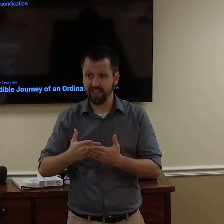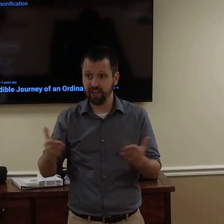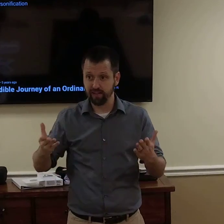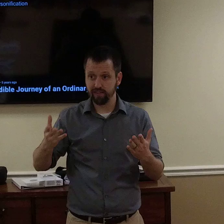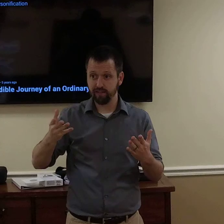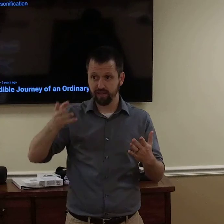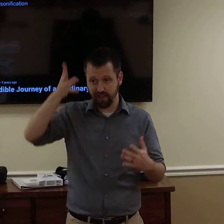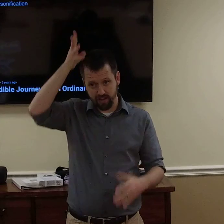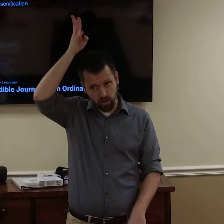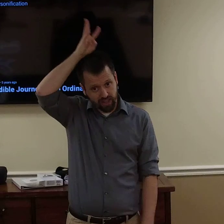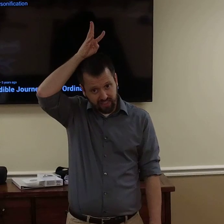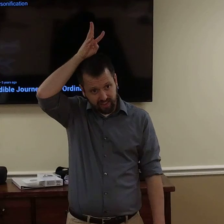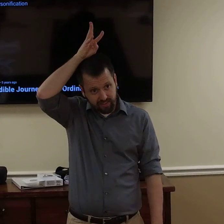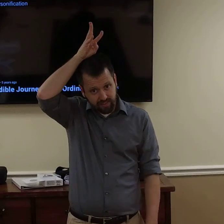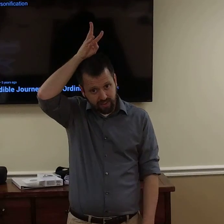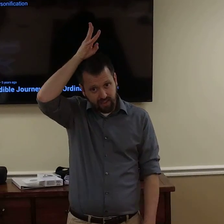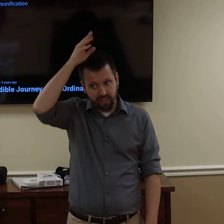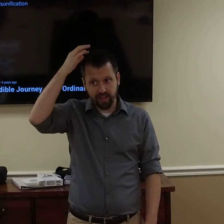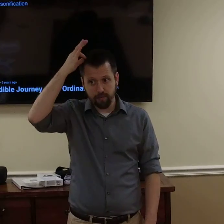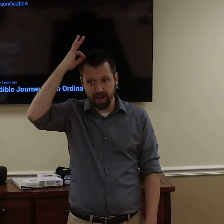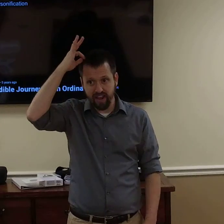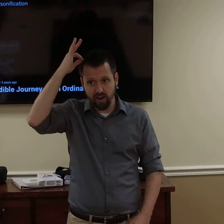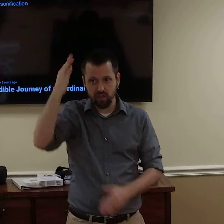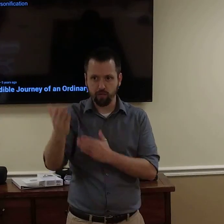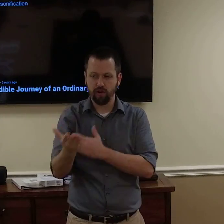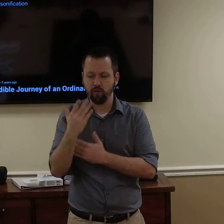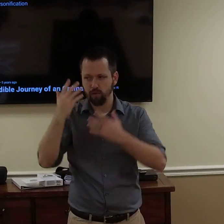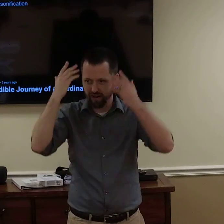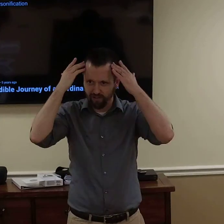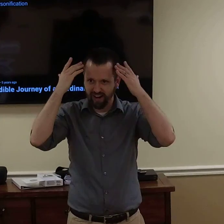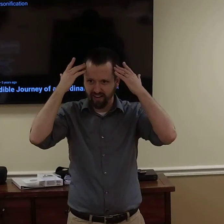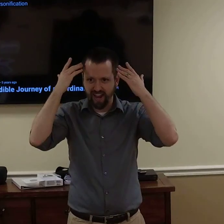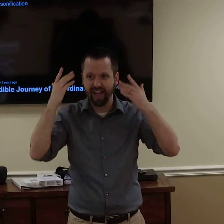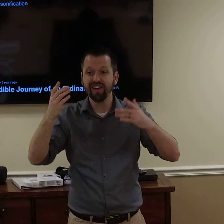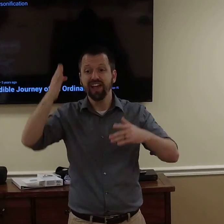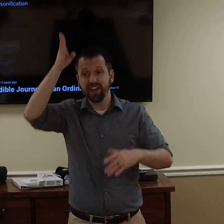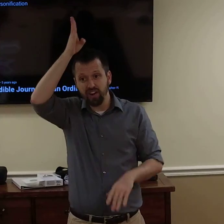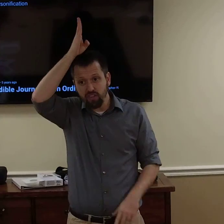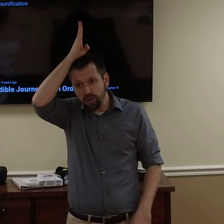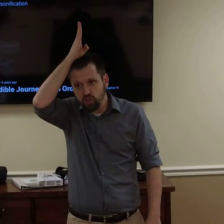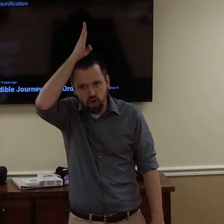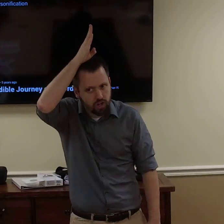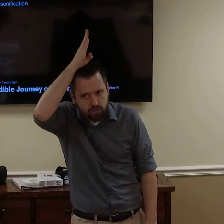things. Because I can go like this, and that could be my hair in the morning, well, whatever hair I have. It could also be a shark.